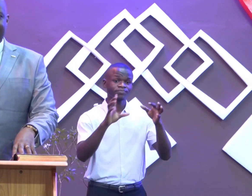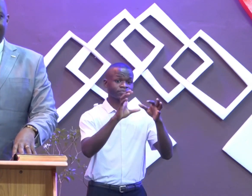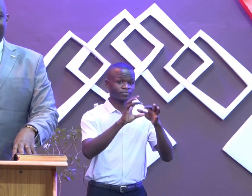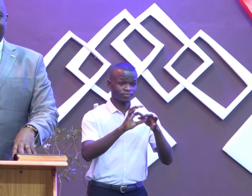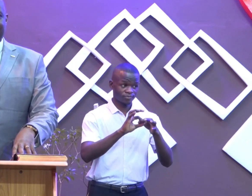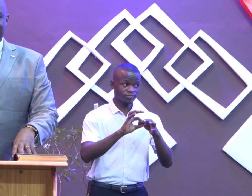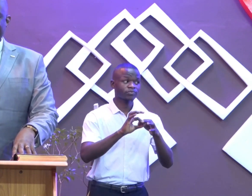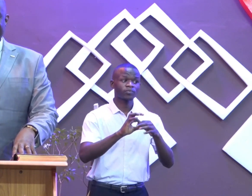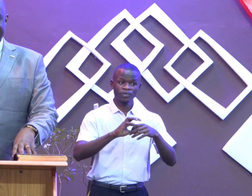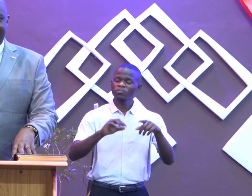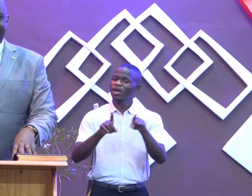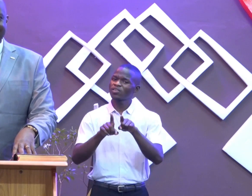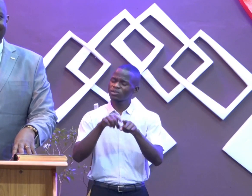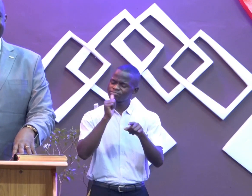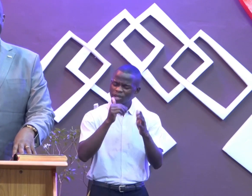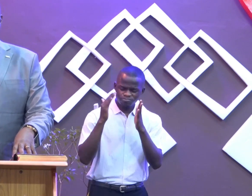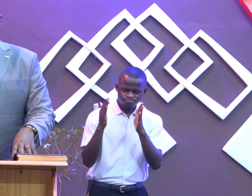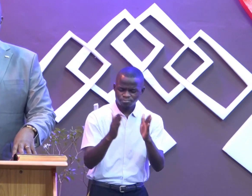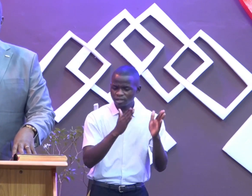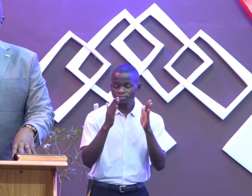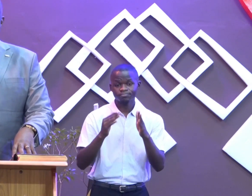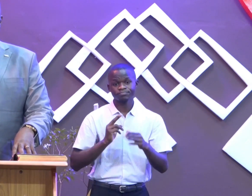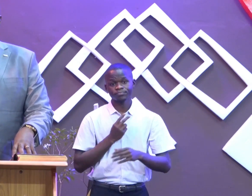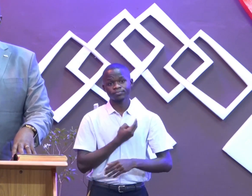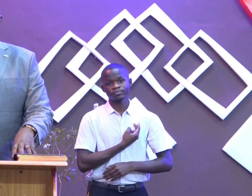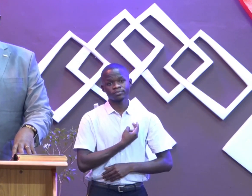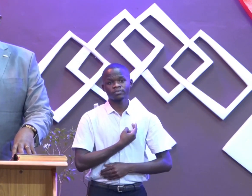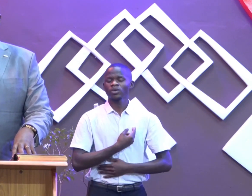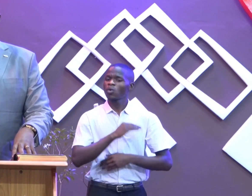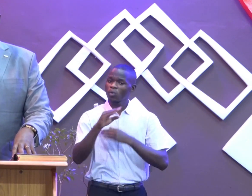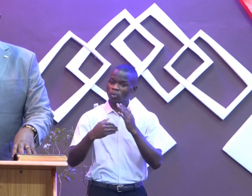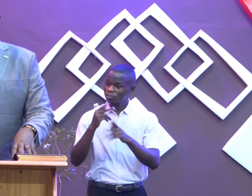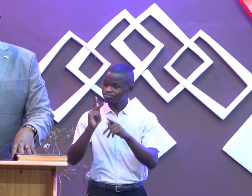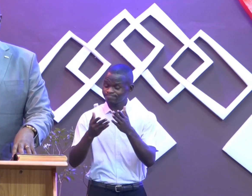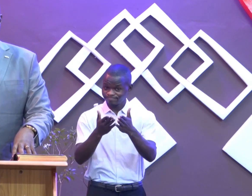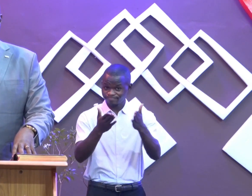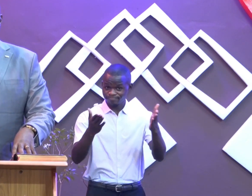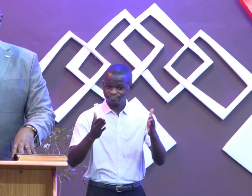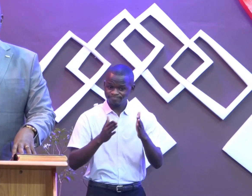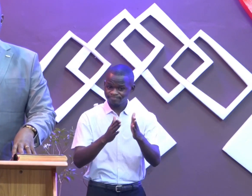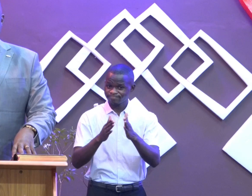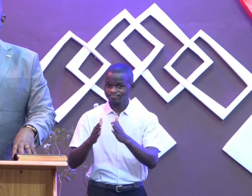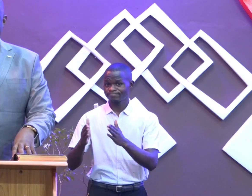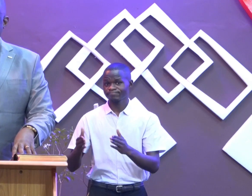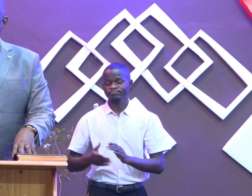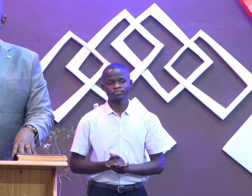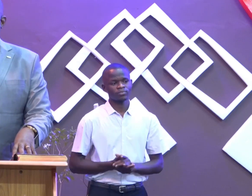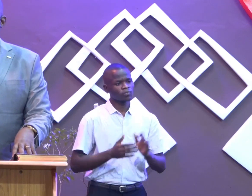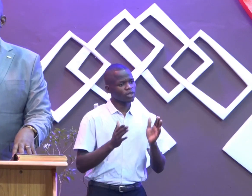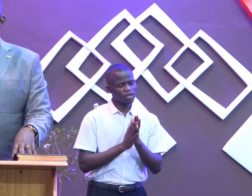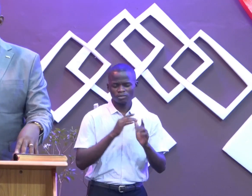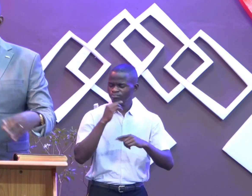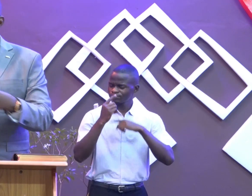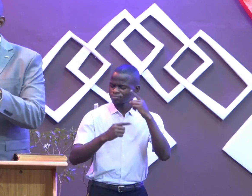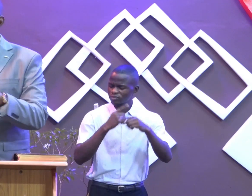different departments. May He continue to prepare us. Everyone in their lineage. That we continue